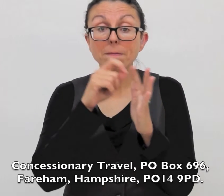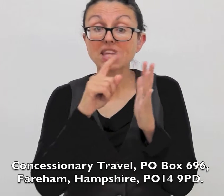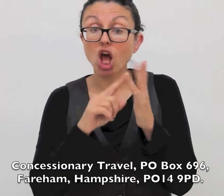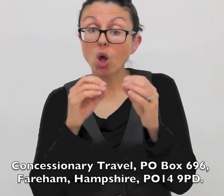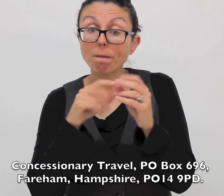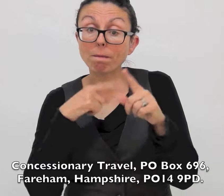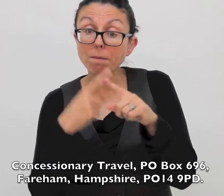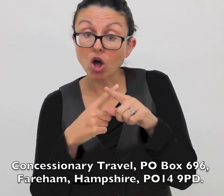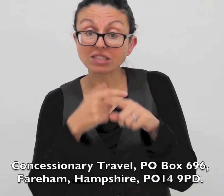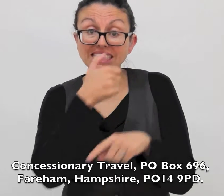P.O. Box